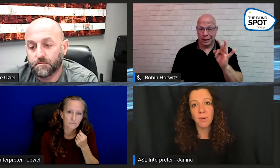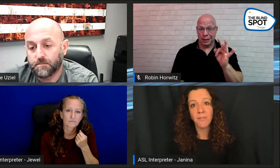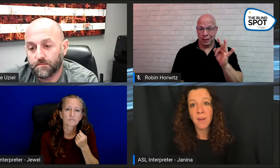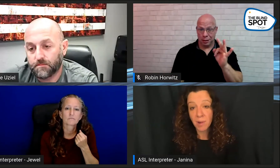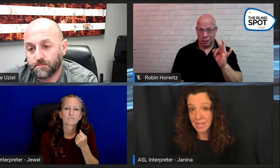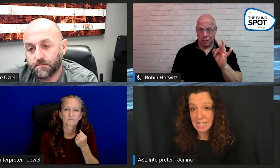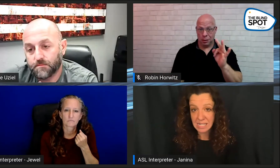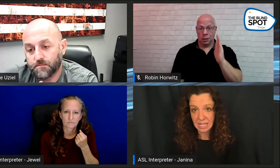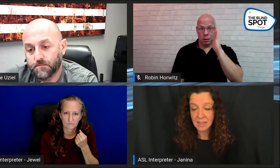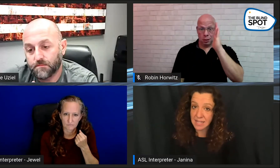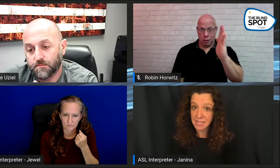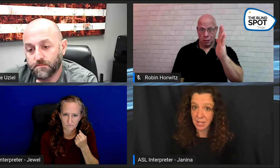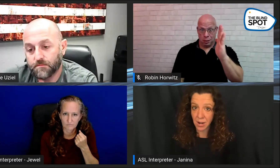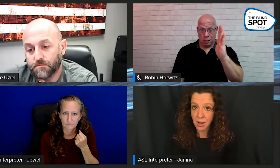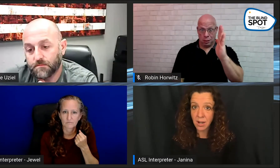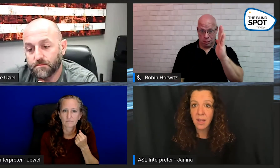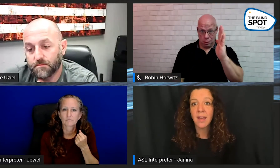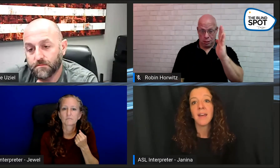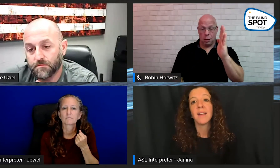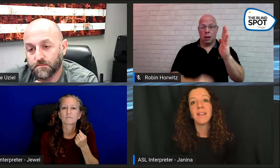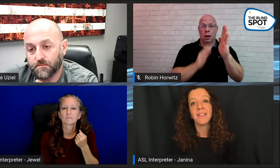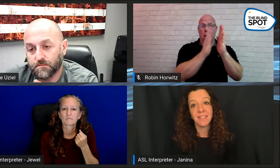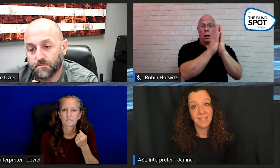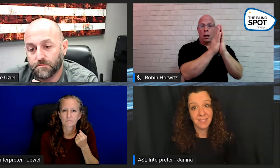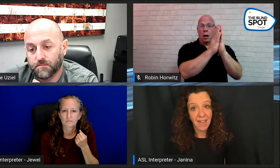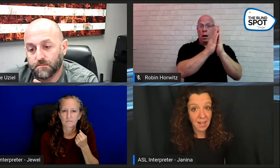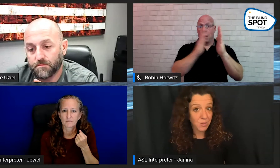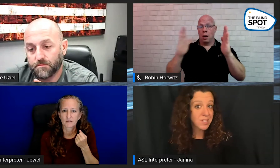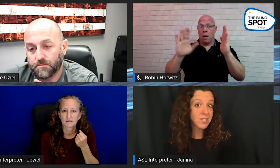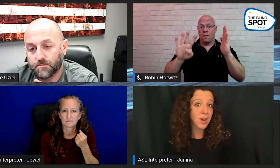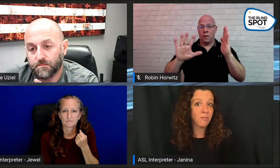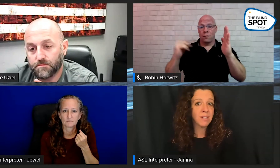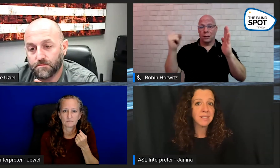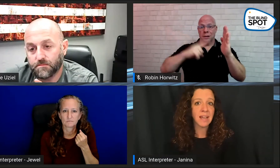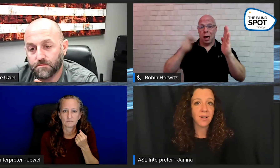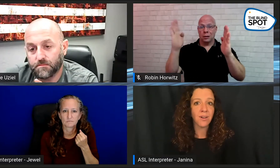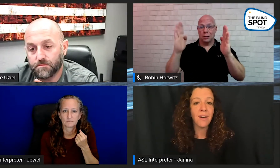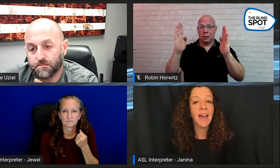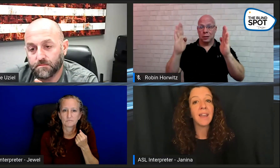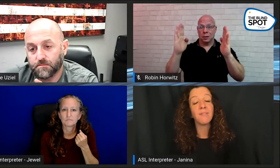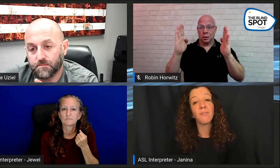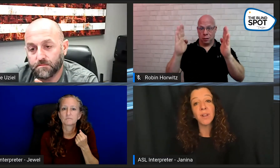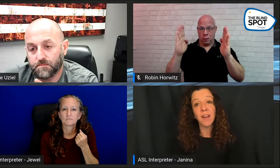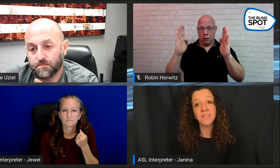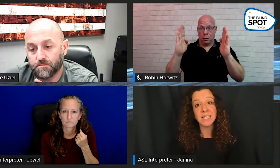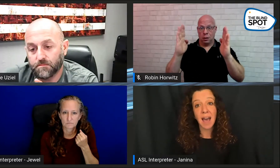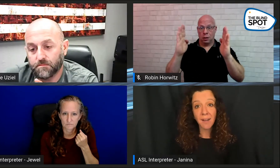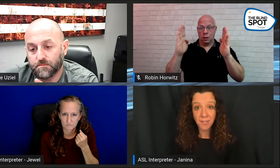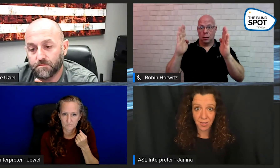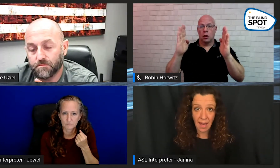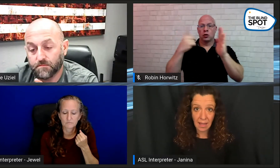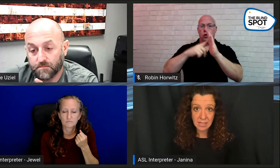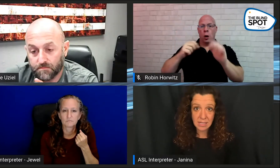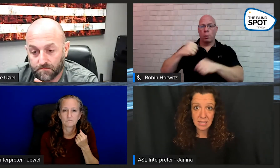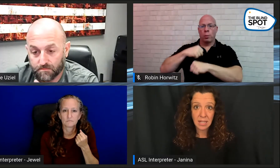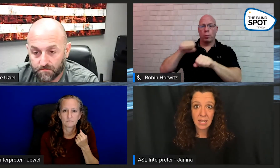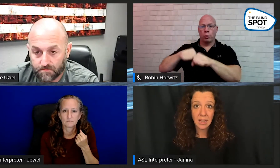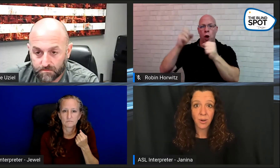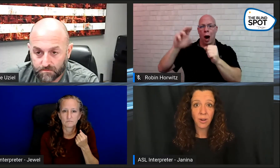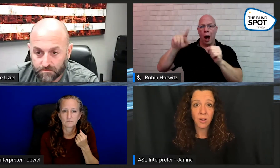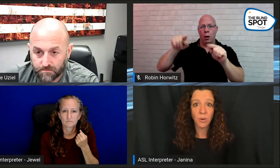for example, February 19th this year, that was the start of one cycle. And 45 days after